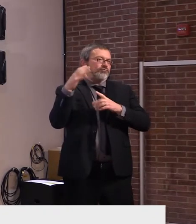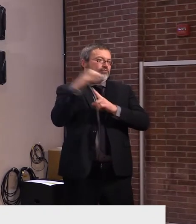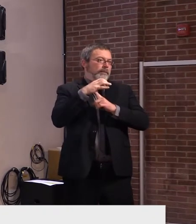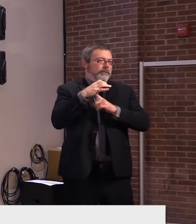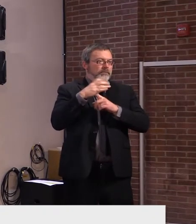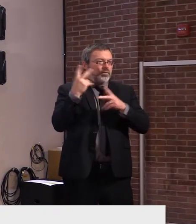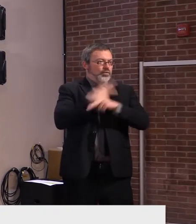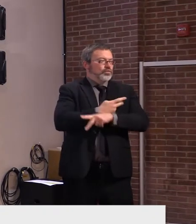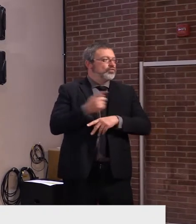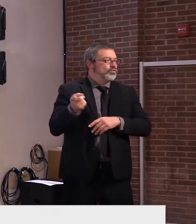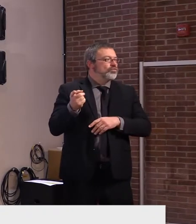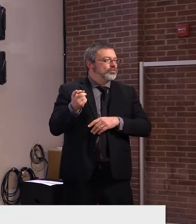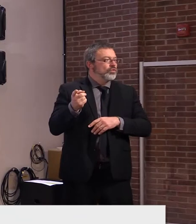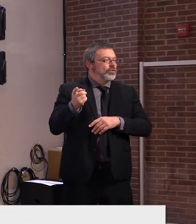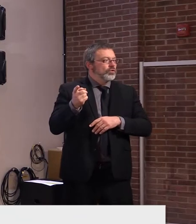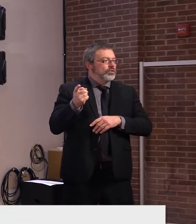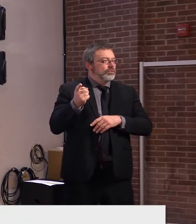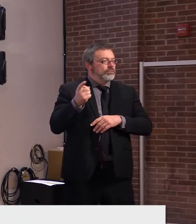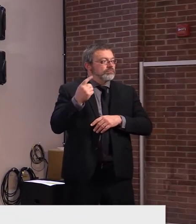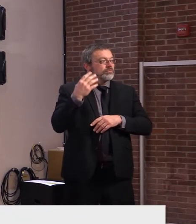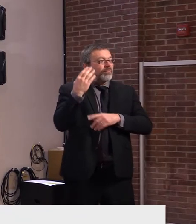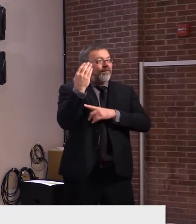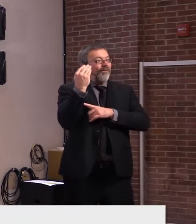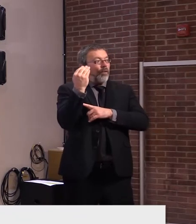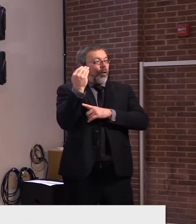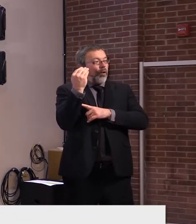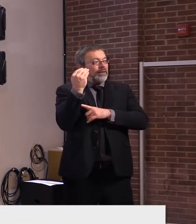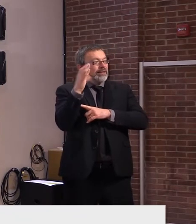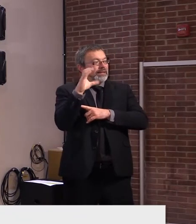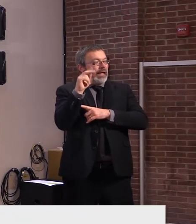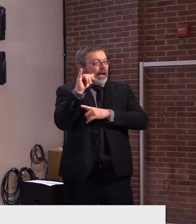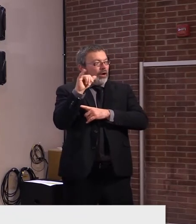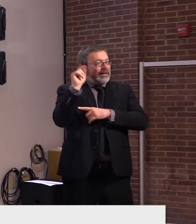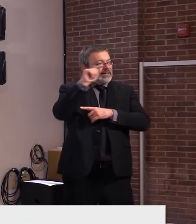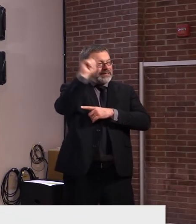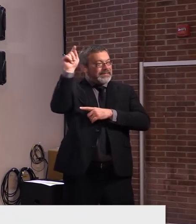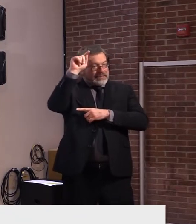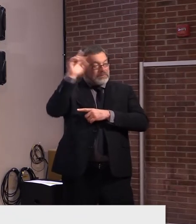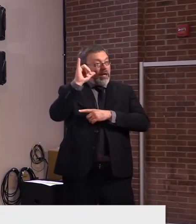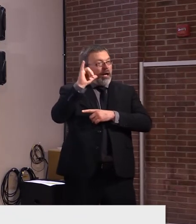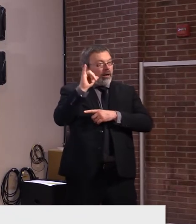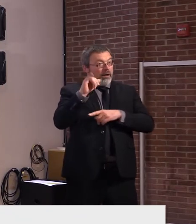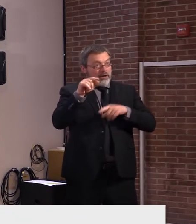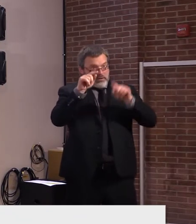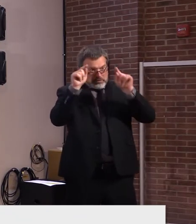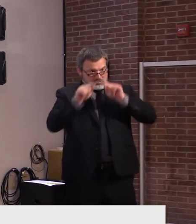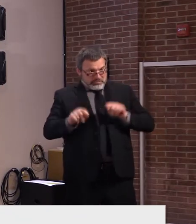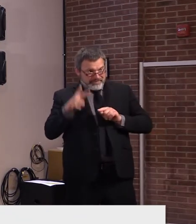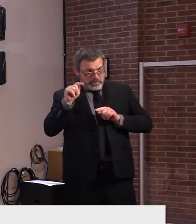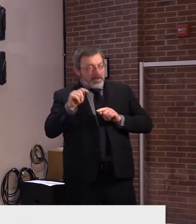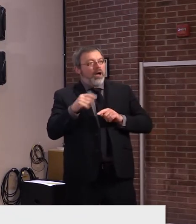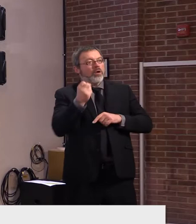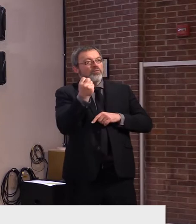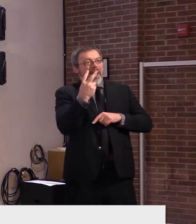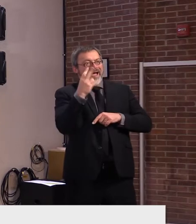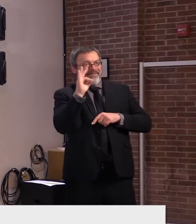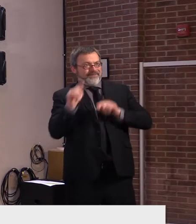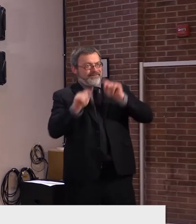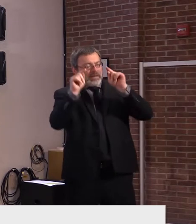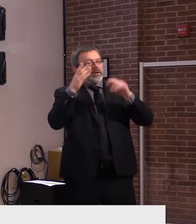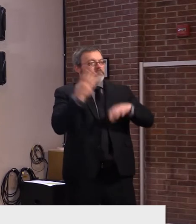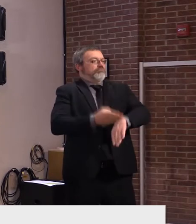of the 14 counties in Vermont saw improvement, with the exception of Orange and Essex. But again, good